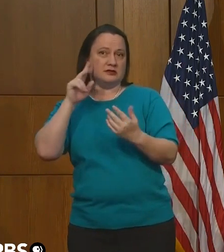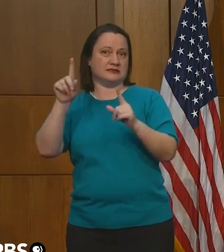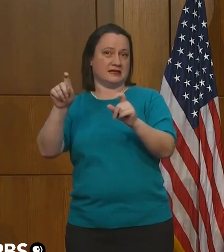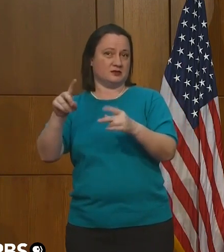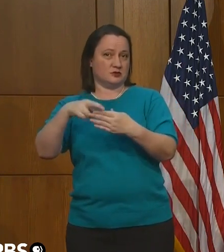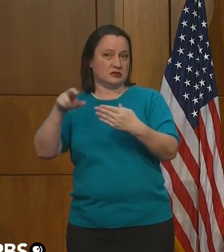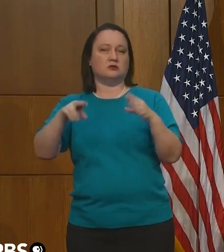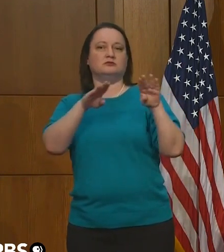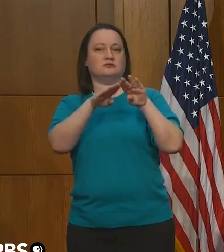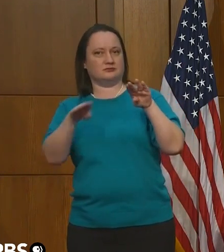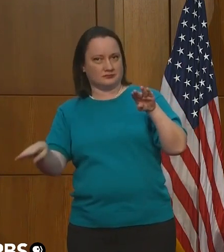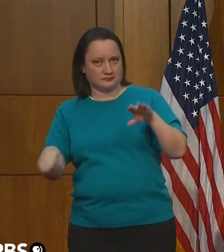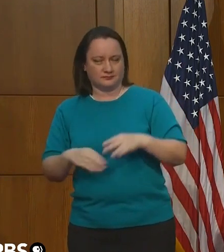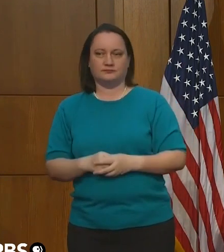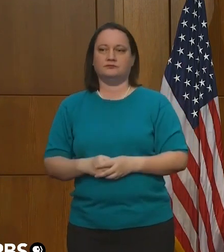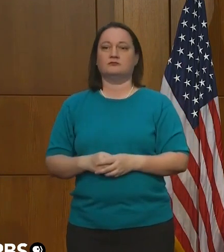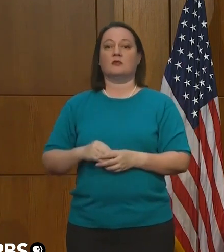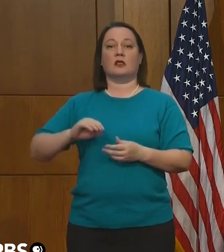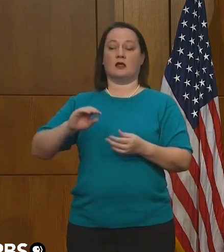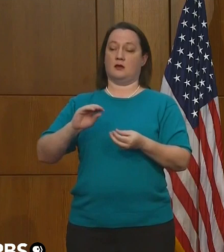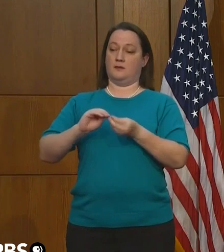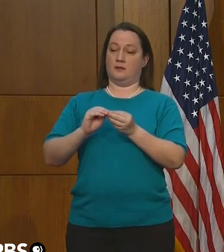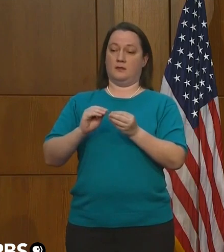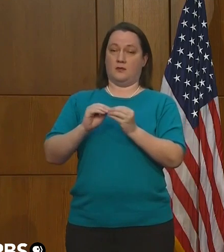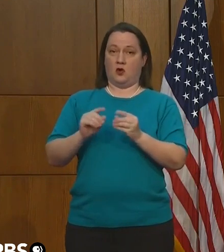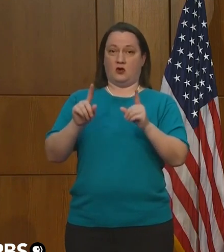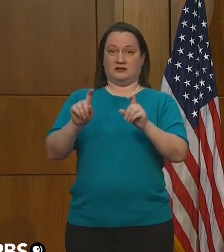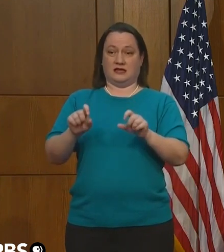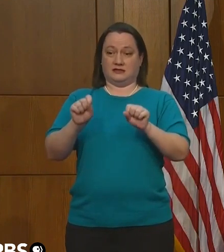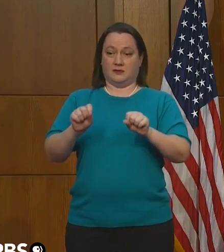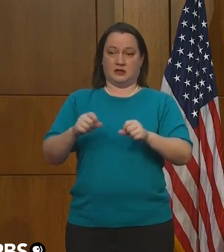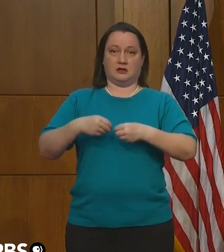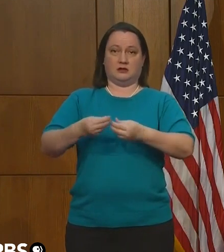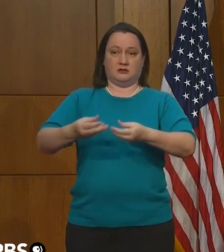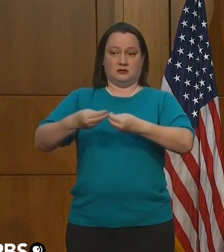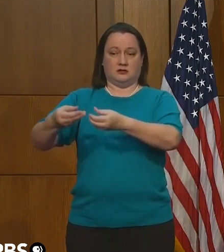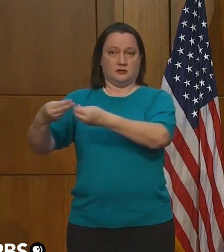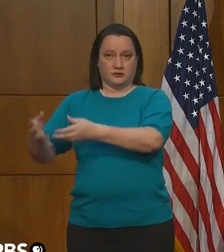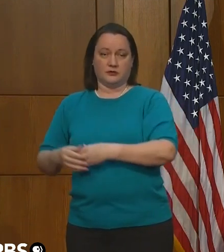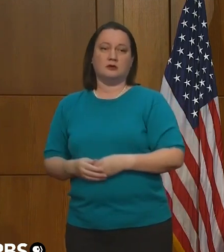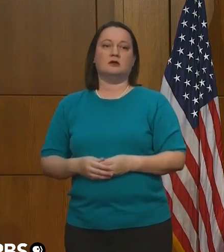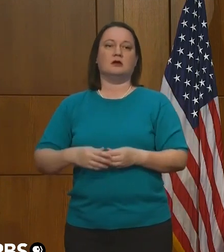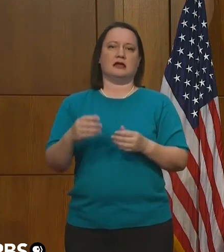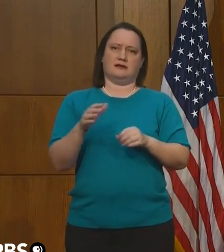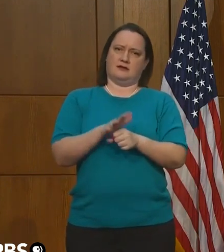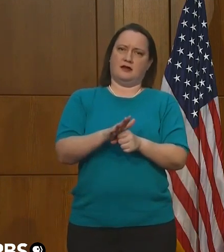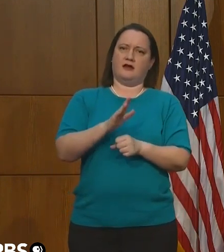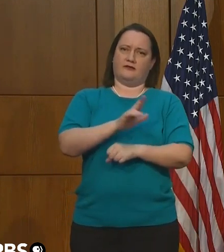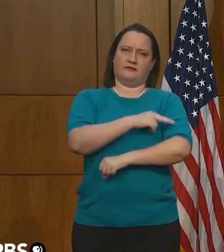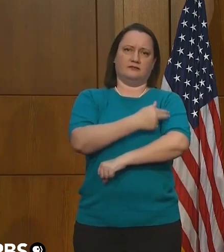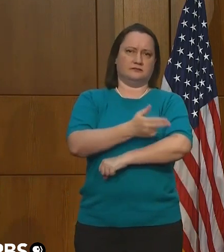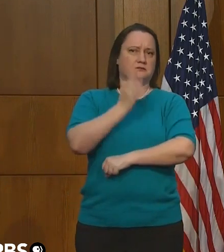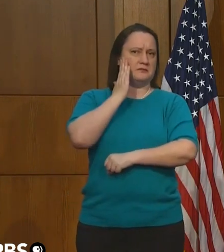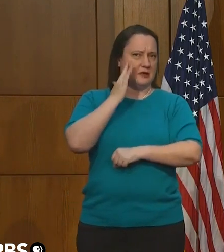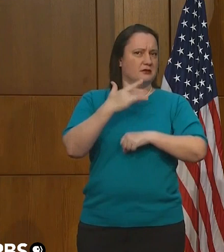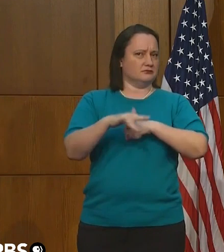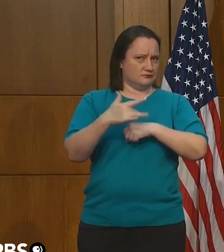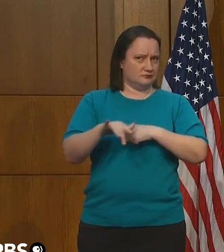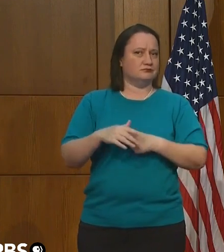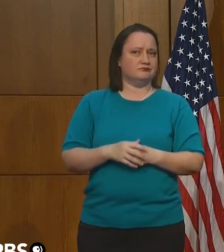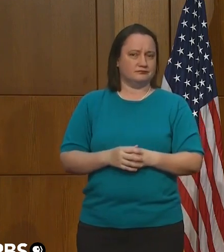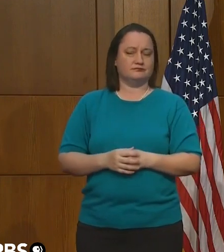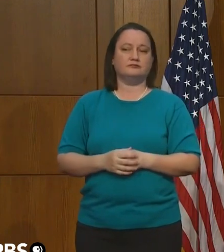test. They are seeing increased testing capacity and adequate hospital bed capacity. I've also